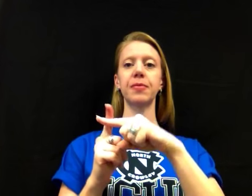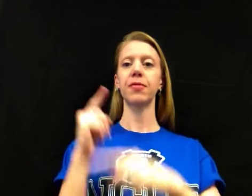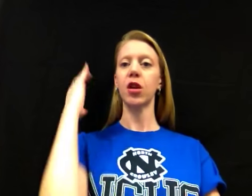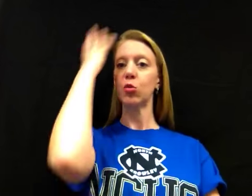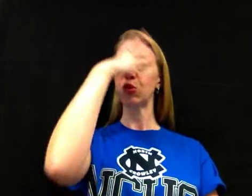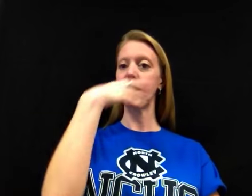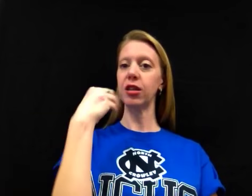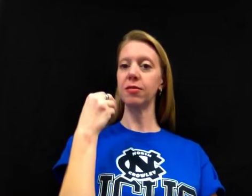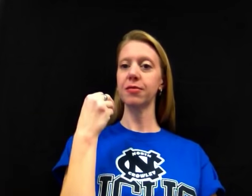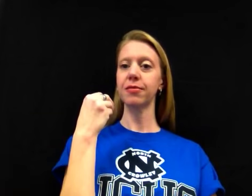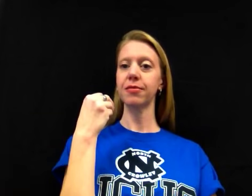Pretty.